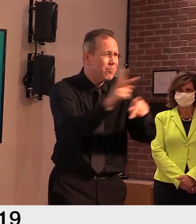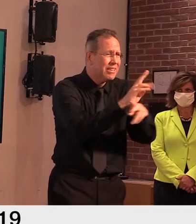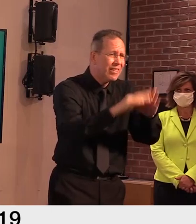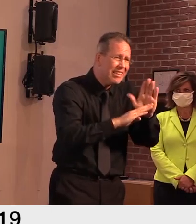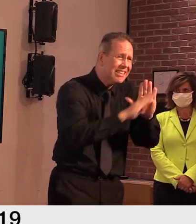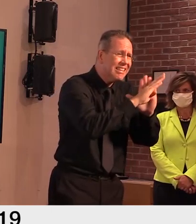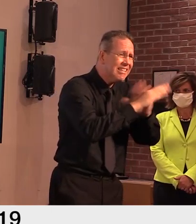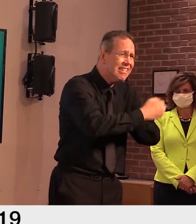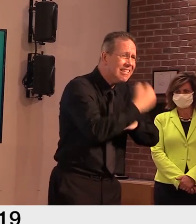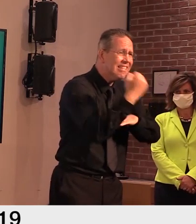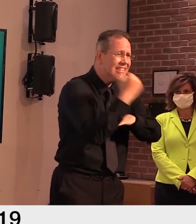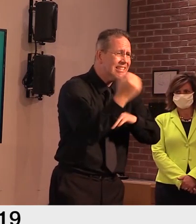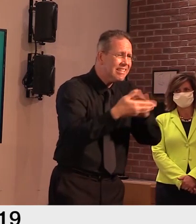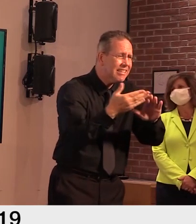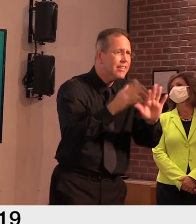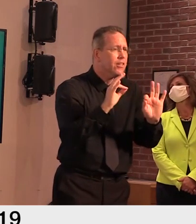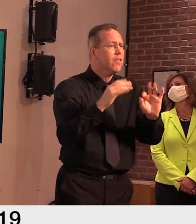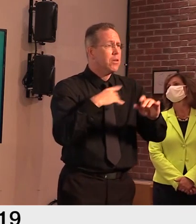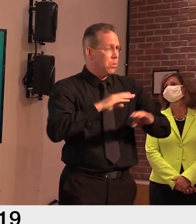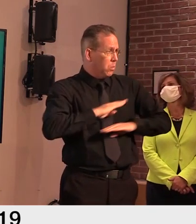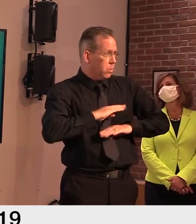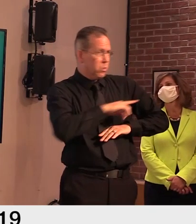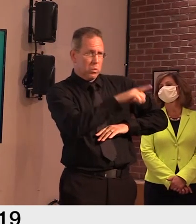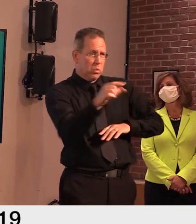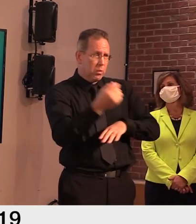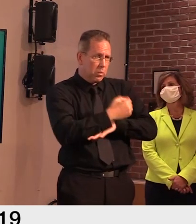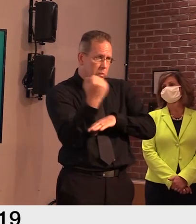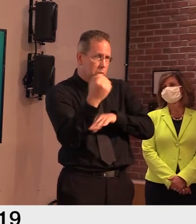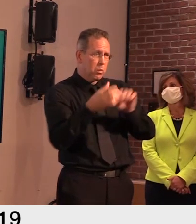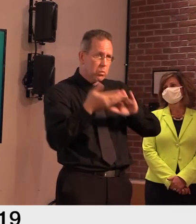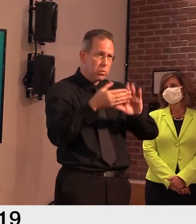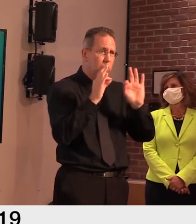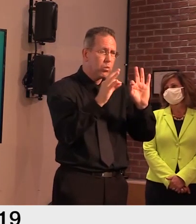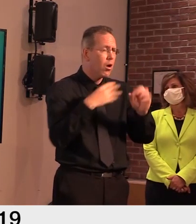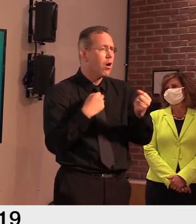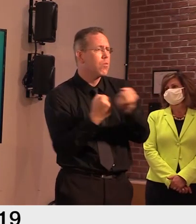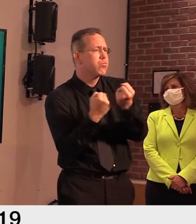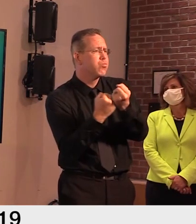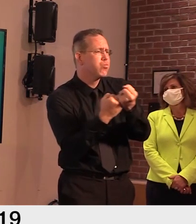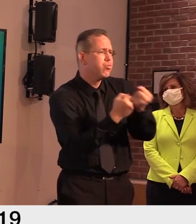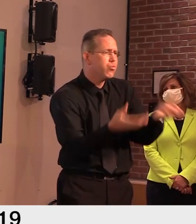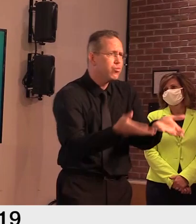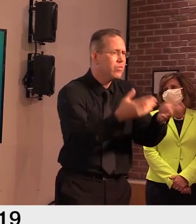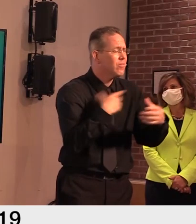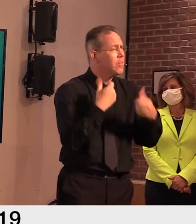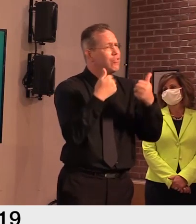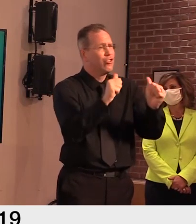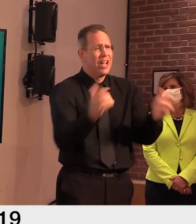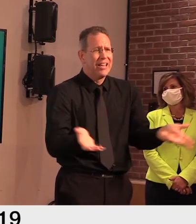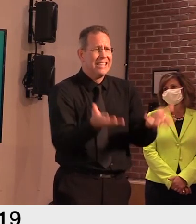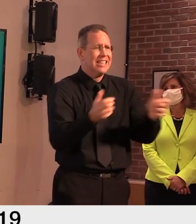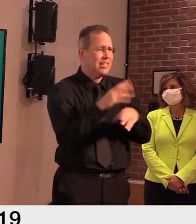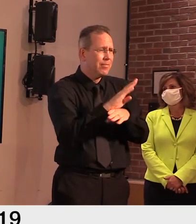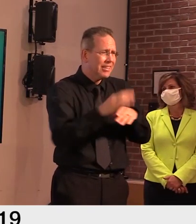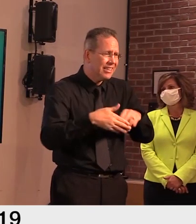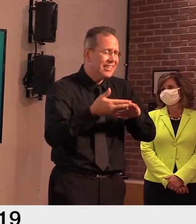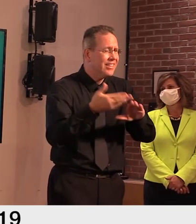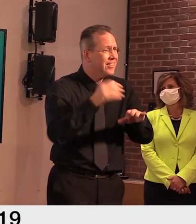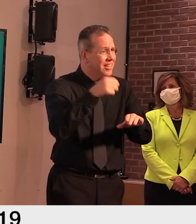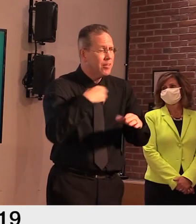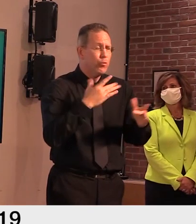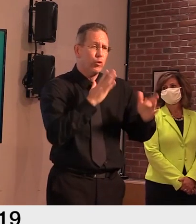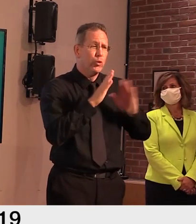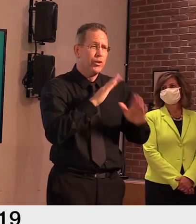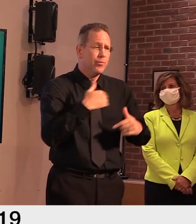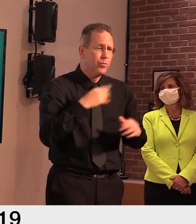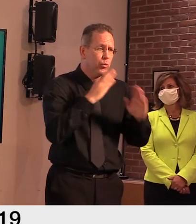them survive while we get through this and the numbers get better and we build up our testing and tracing and are